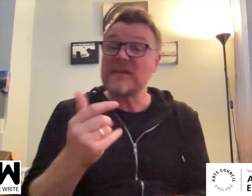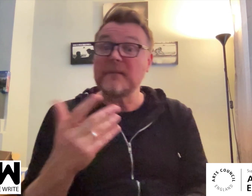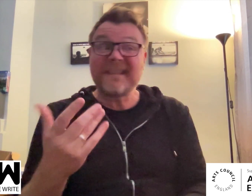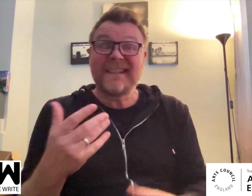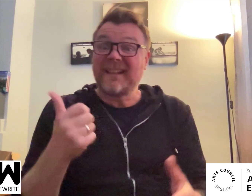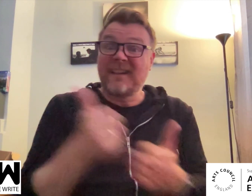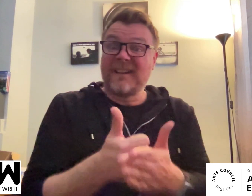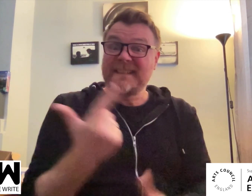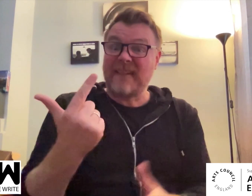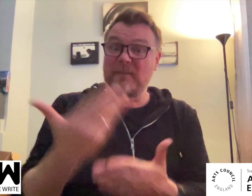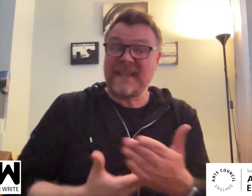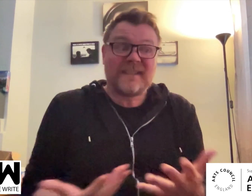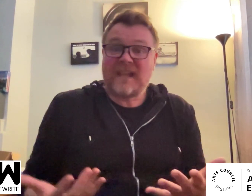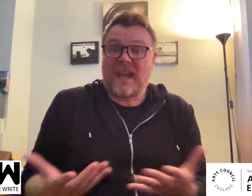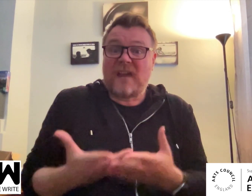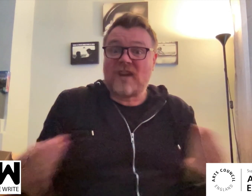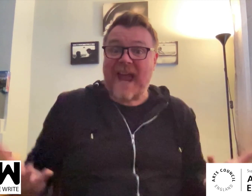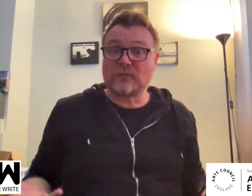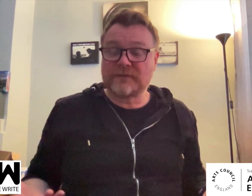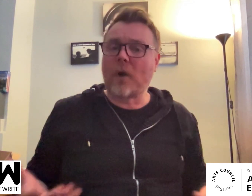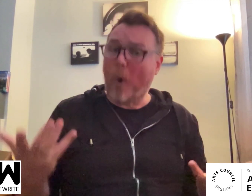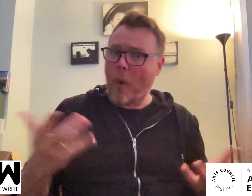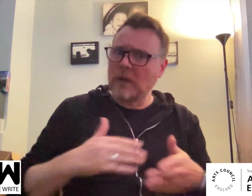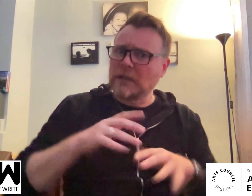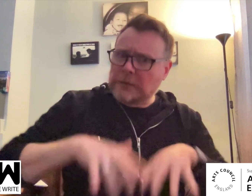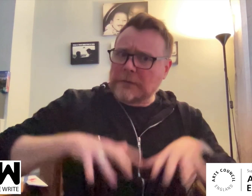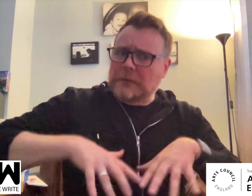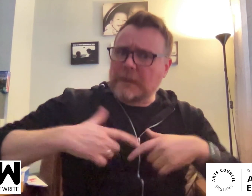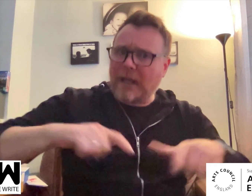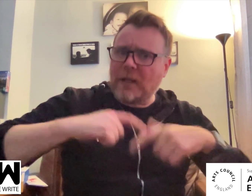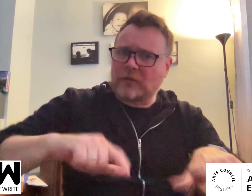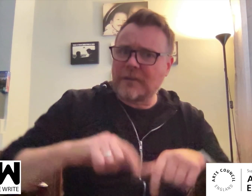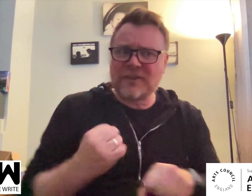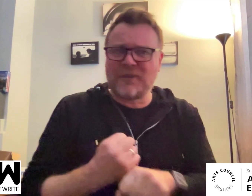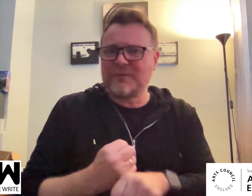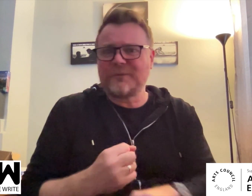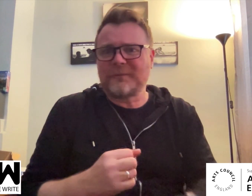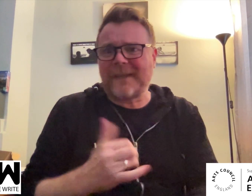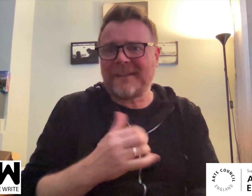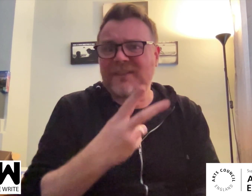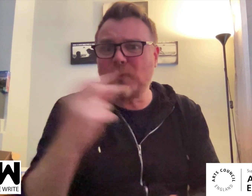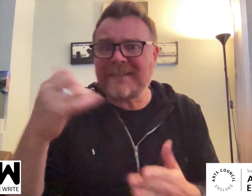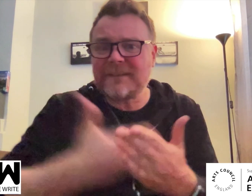sometimes you might only hit 7 pages. And then run out of steam, or you might, overwrite and you do maybe 26